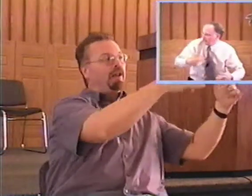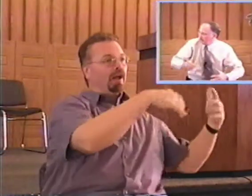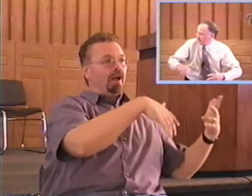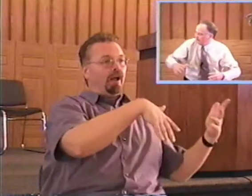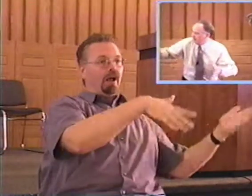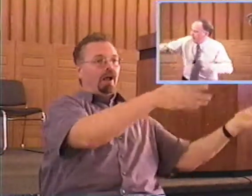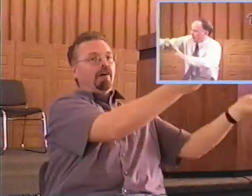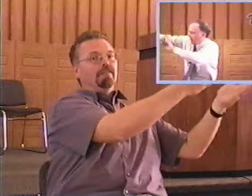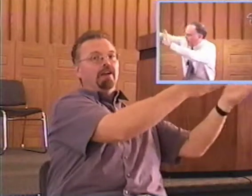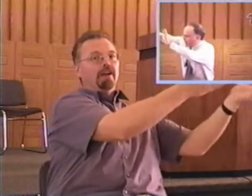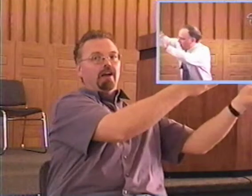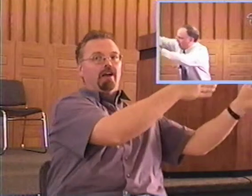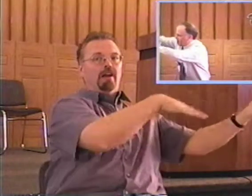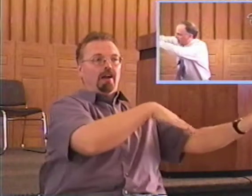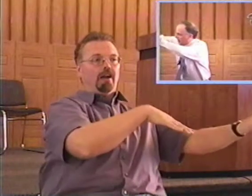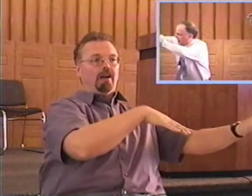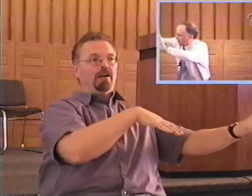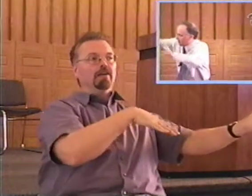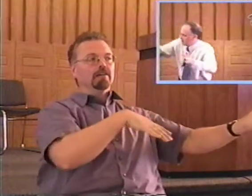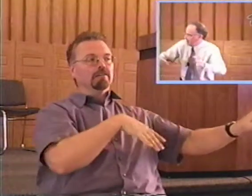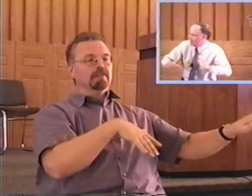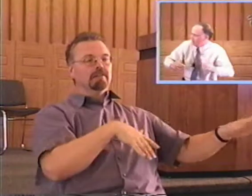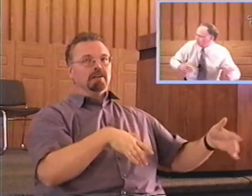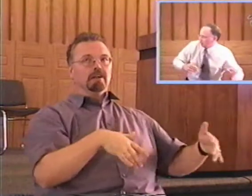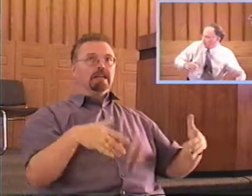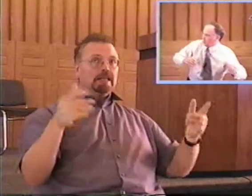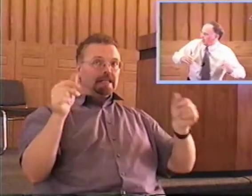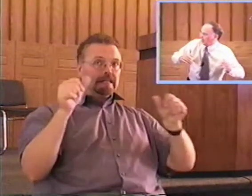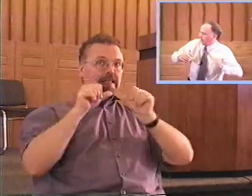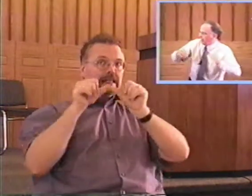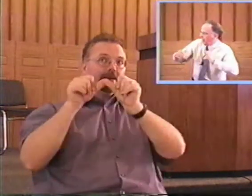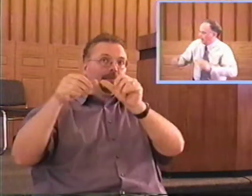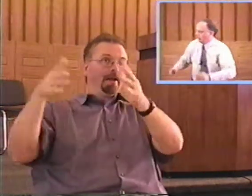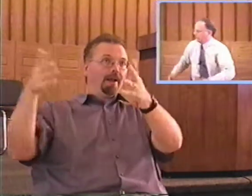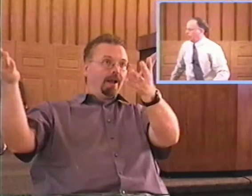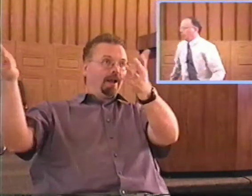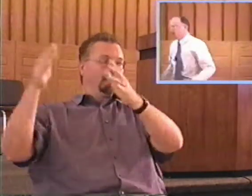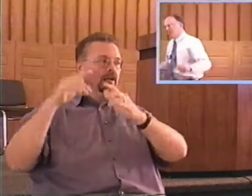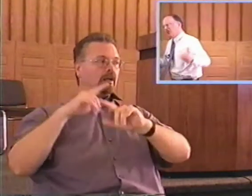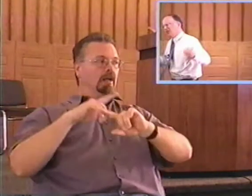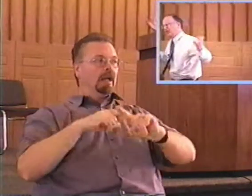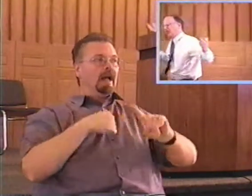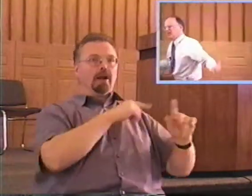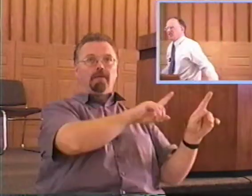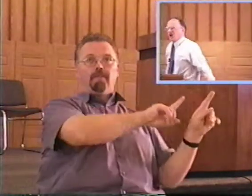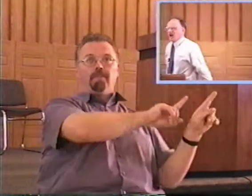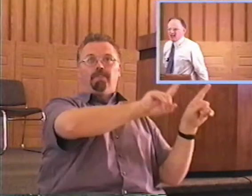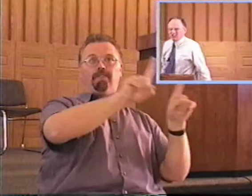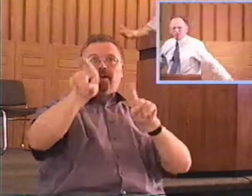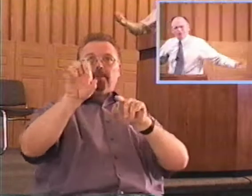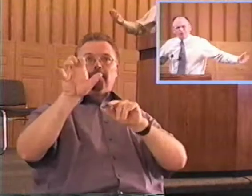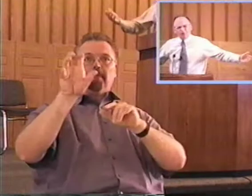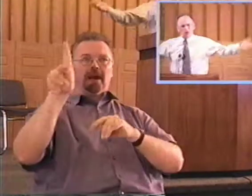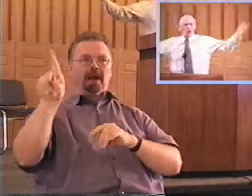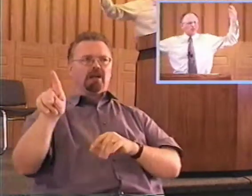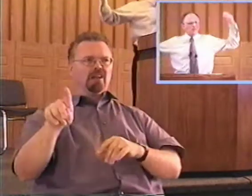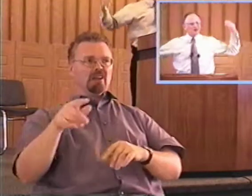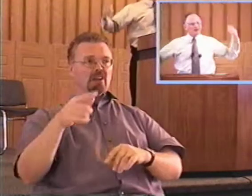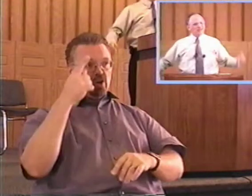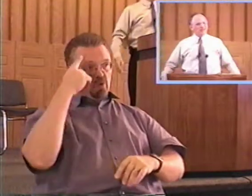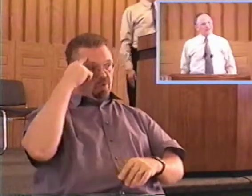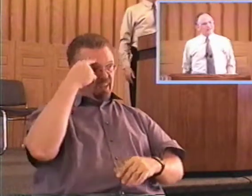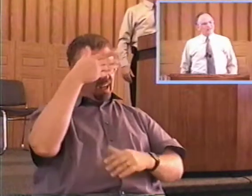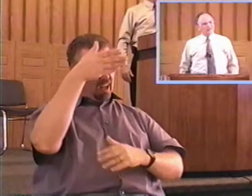me do my thing over here. Keep your arms out. Keep your arms out. So that I can flee at any time. What do you think? God is a